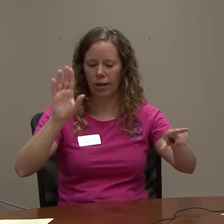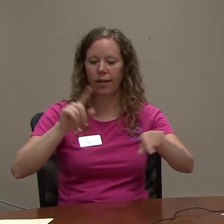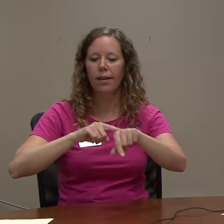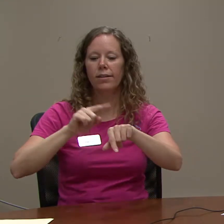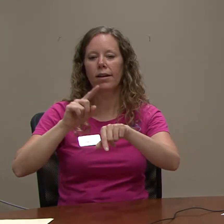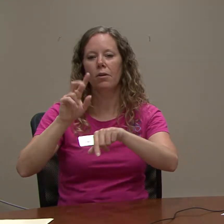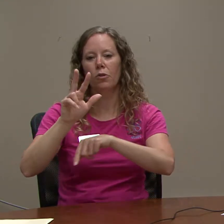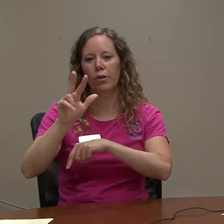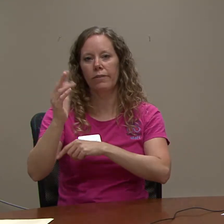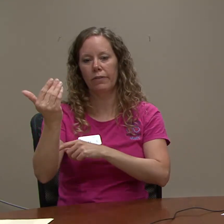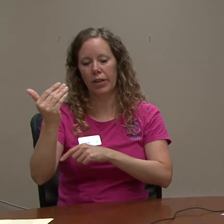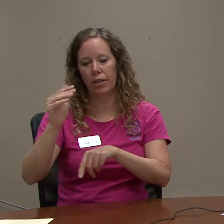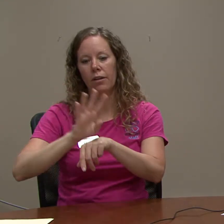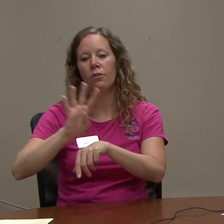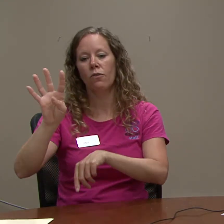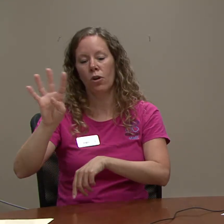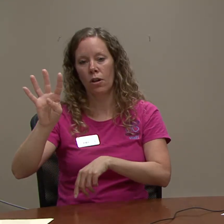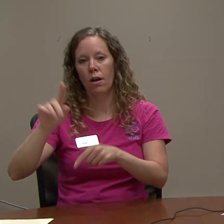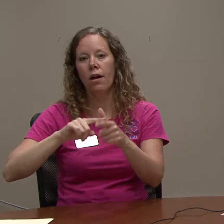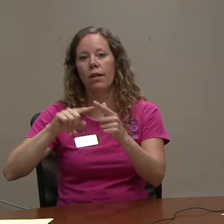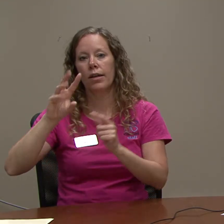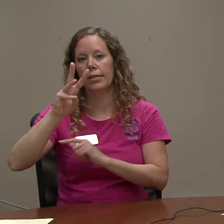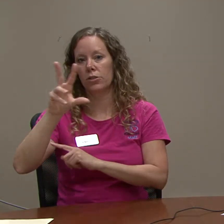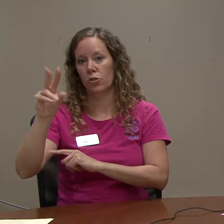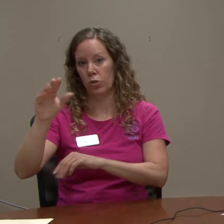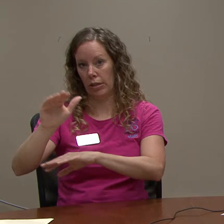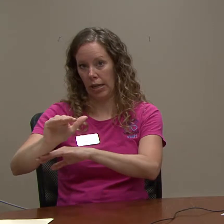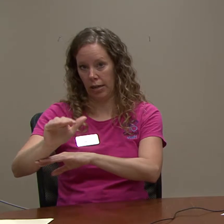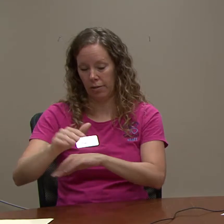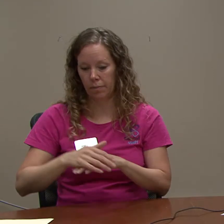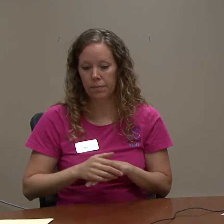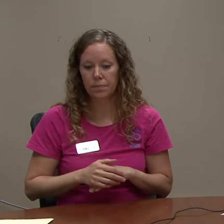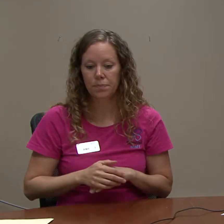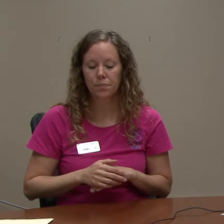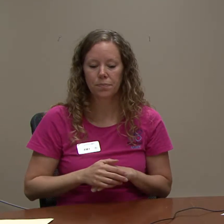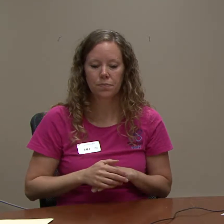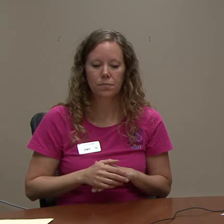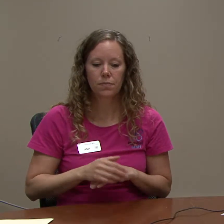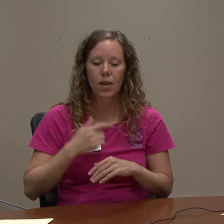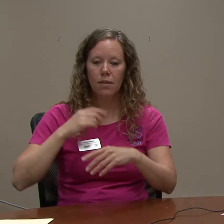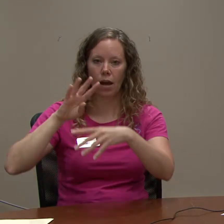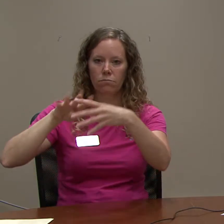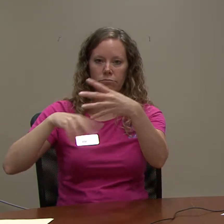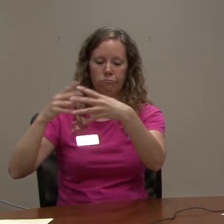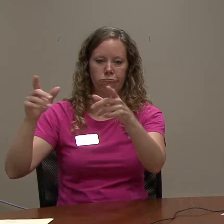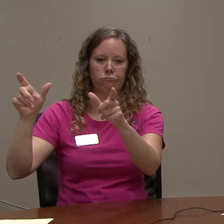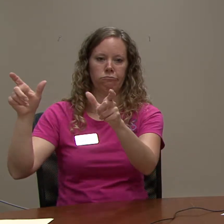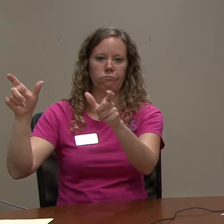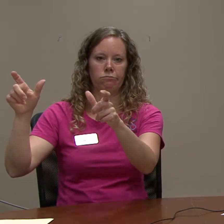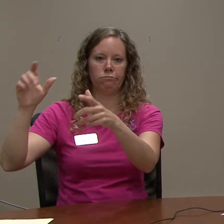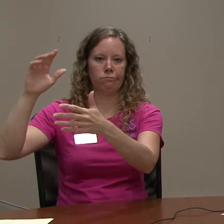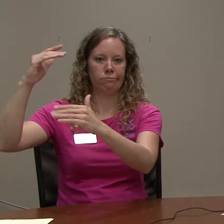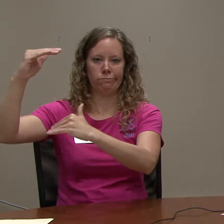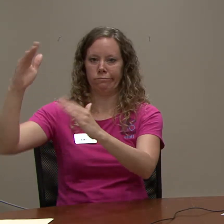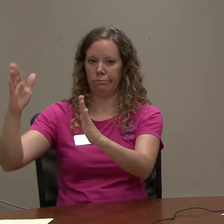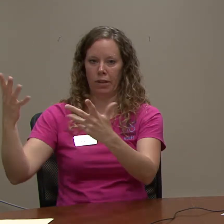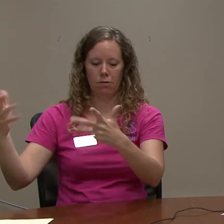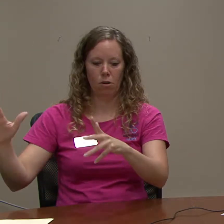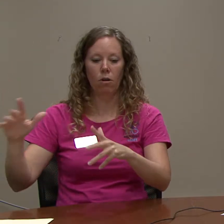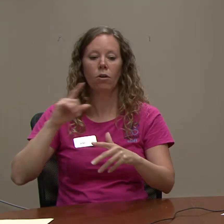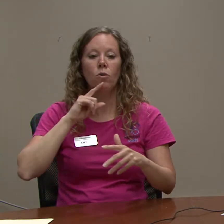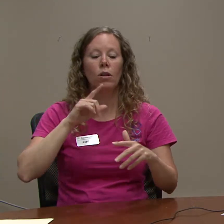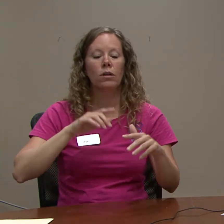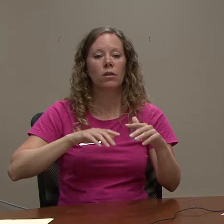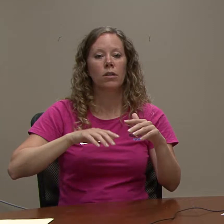3:15 p.m., 4 p.m., and 6:30 p.m. BRHD is not able to schedule more than